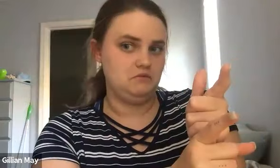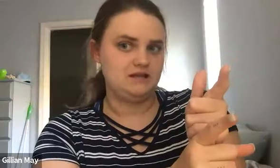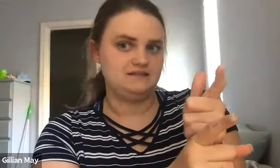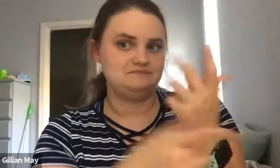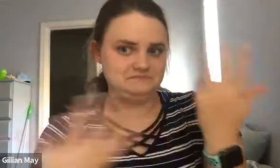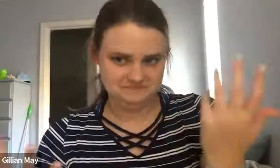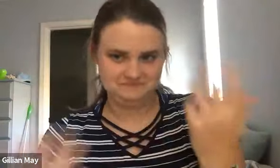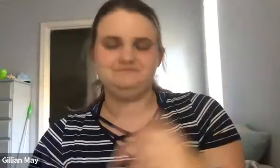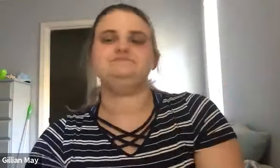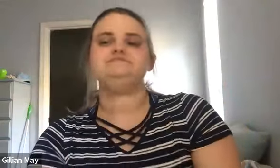right.